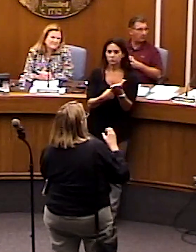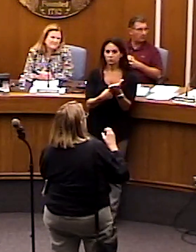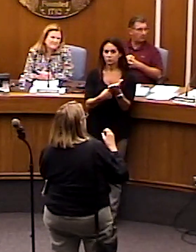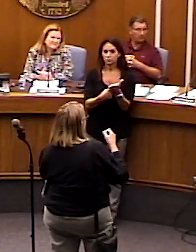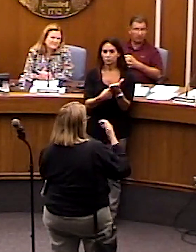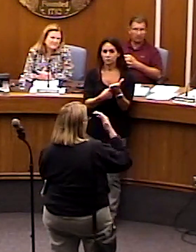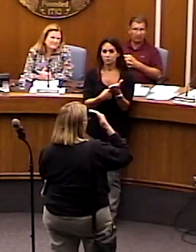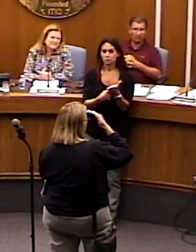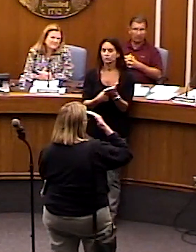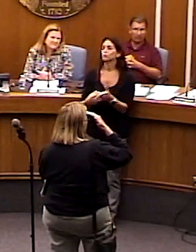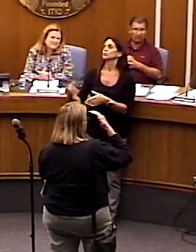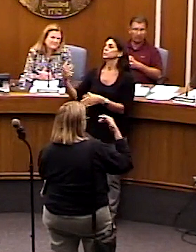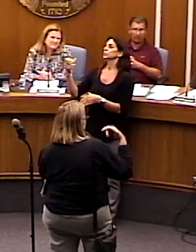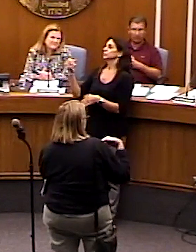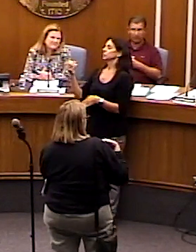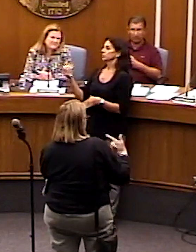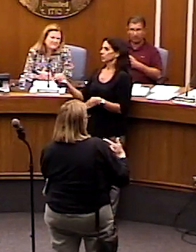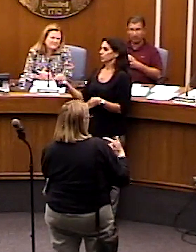So